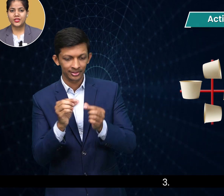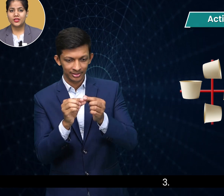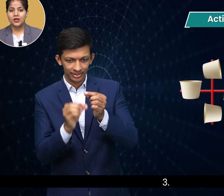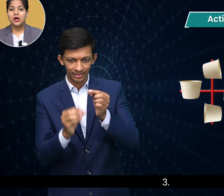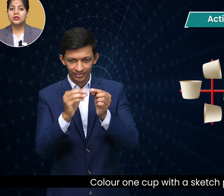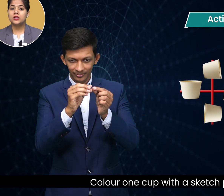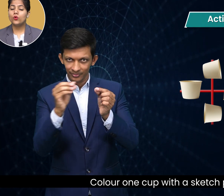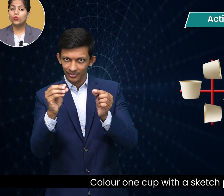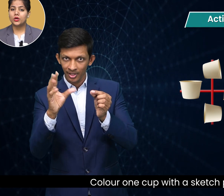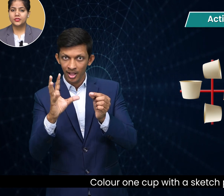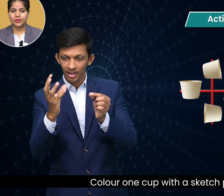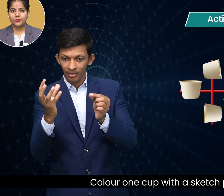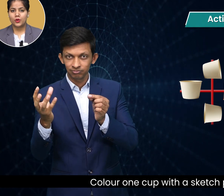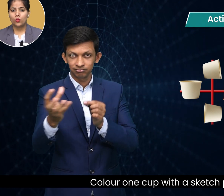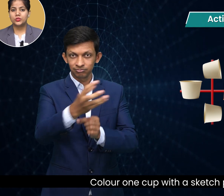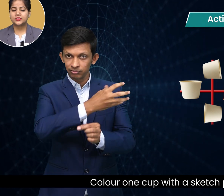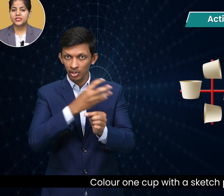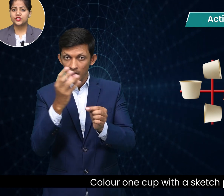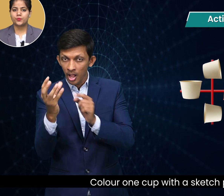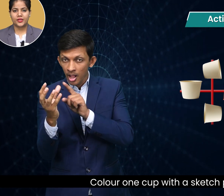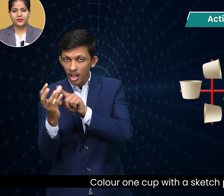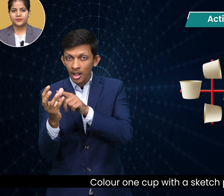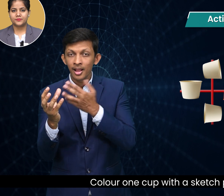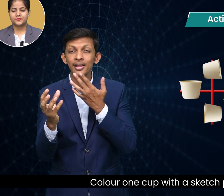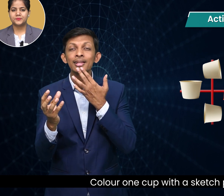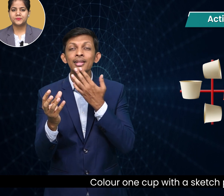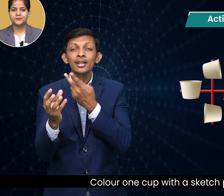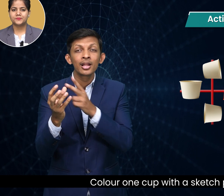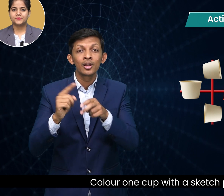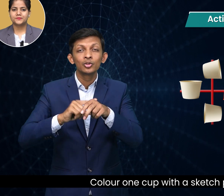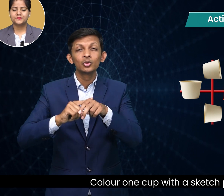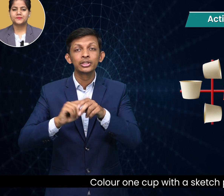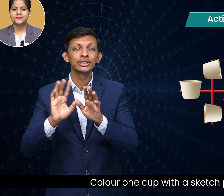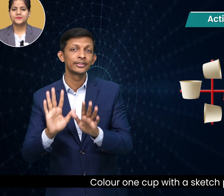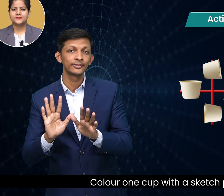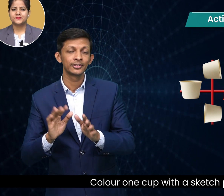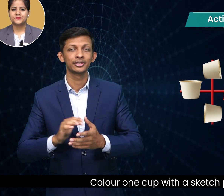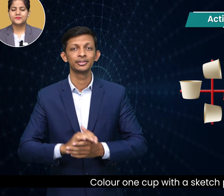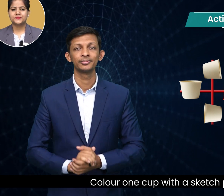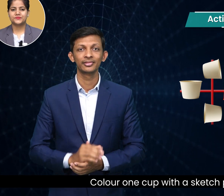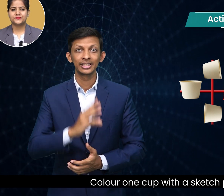Number 3. Color one cup with a sketch pen.